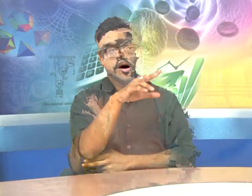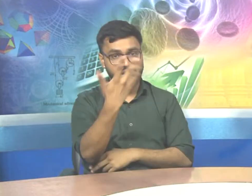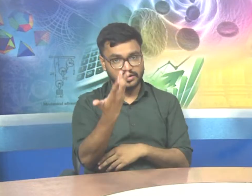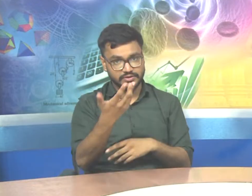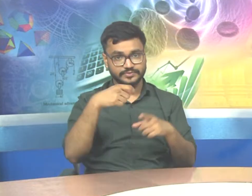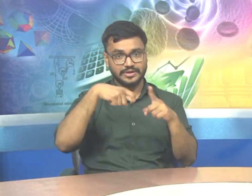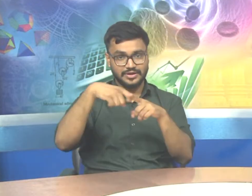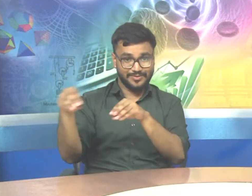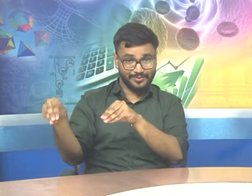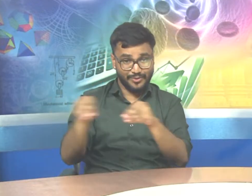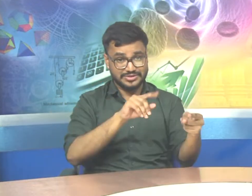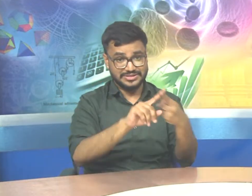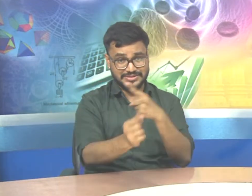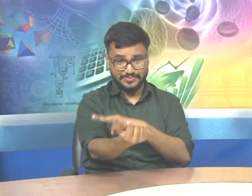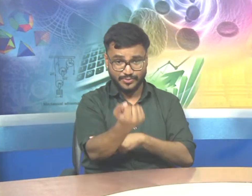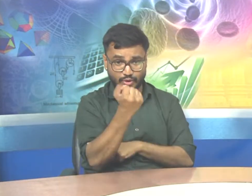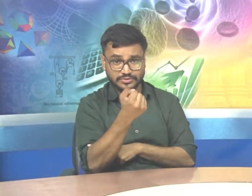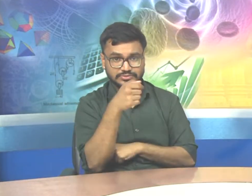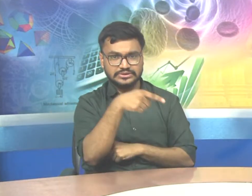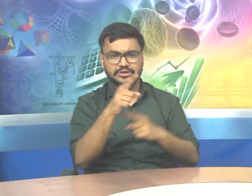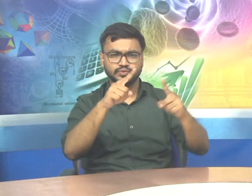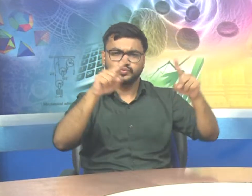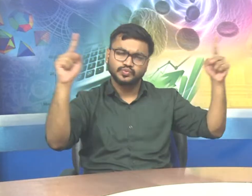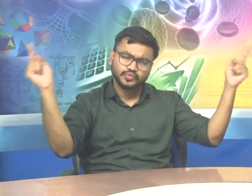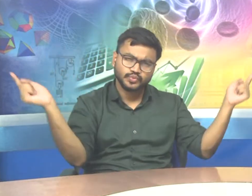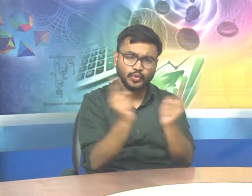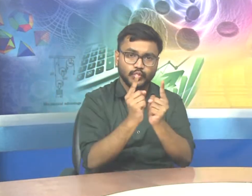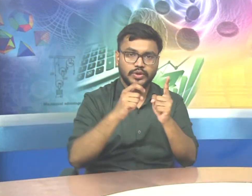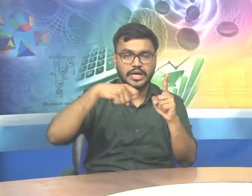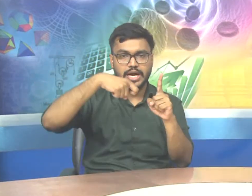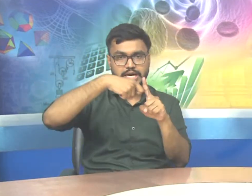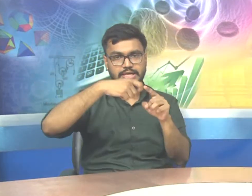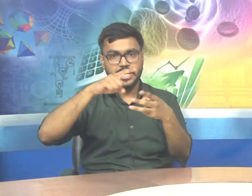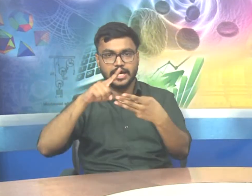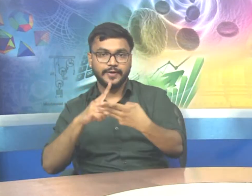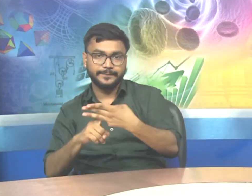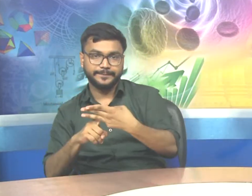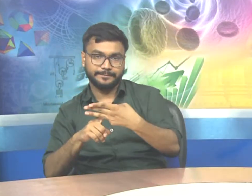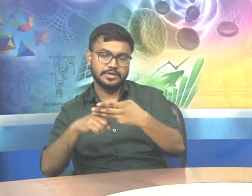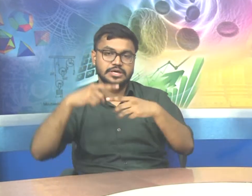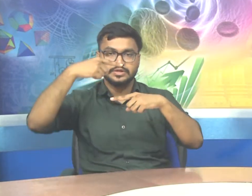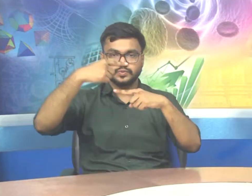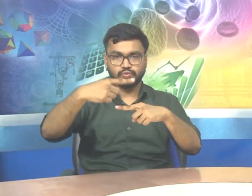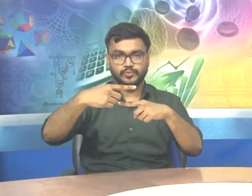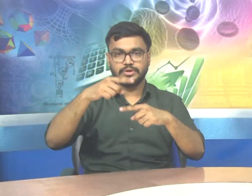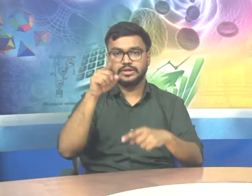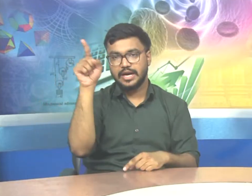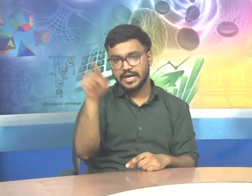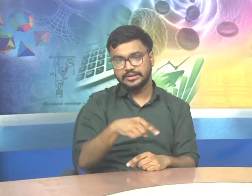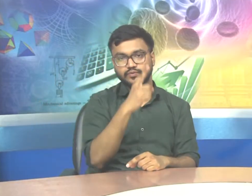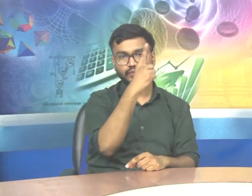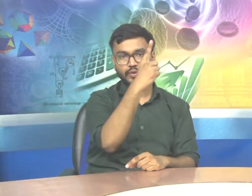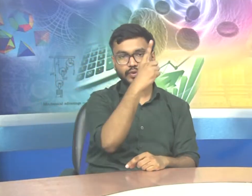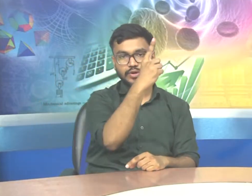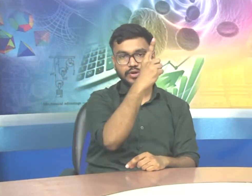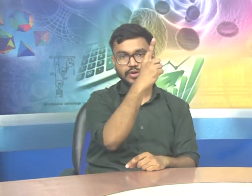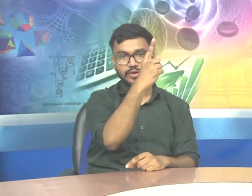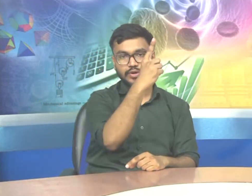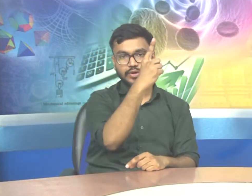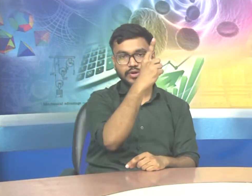energy. In short, we can write it as Ke with the half of mv square,